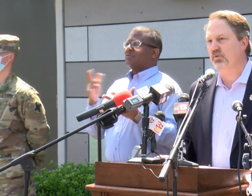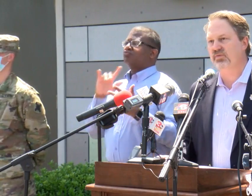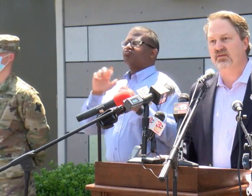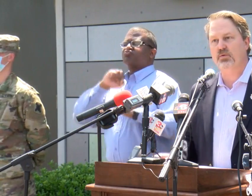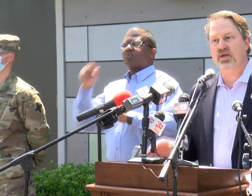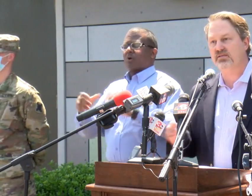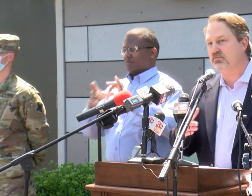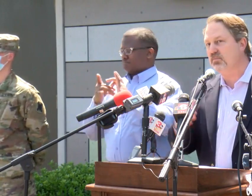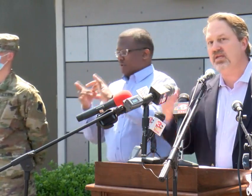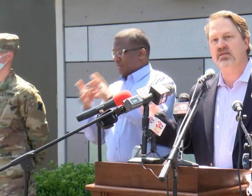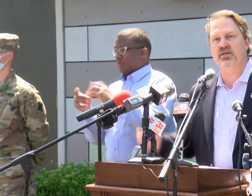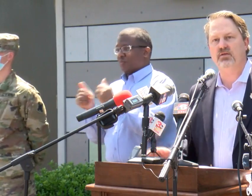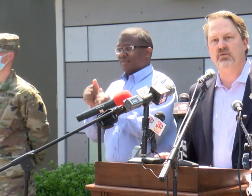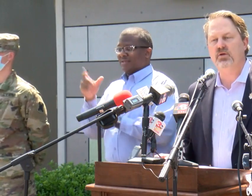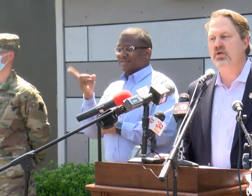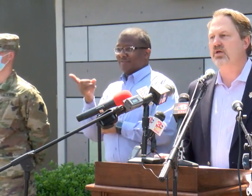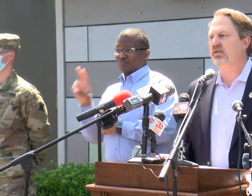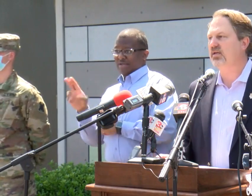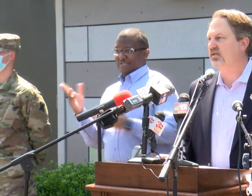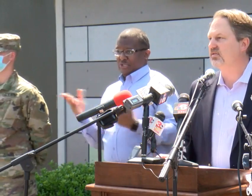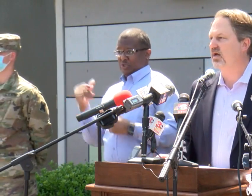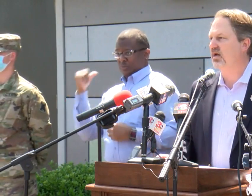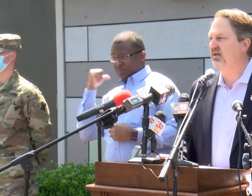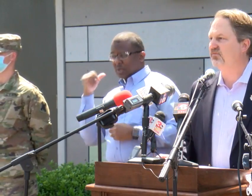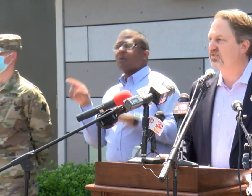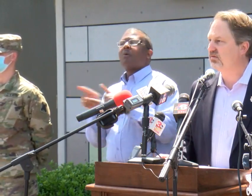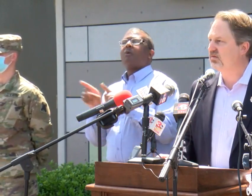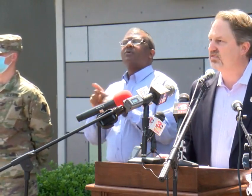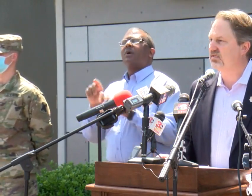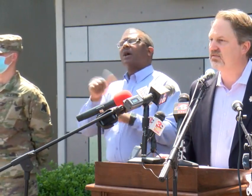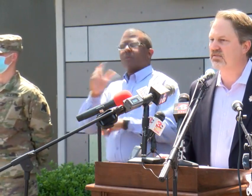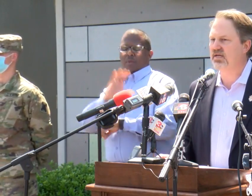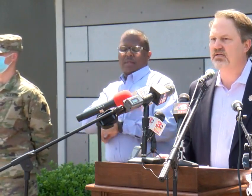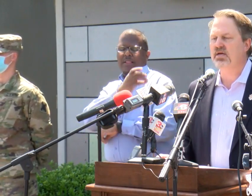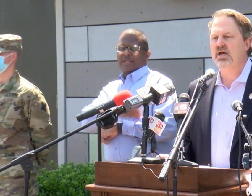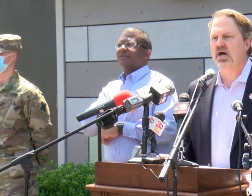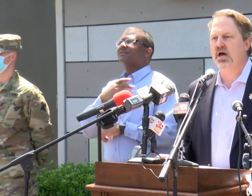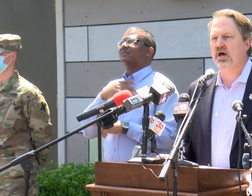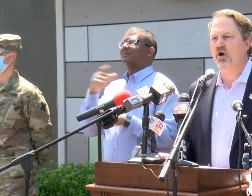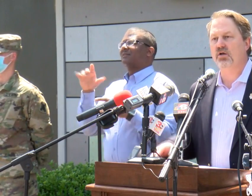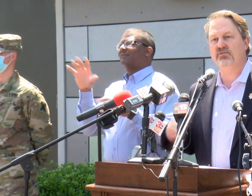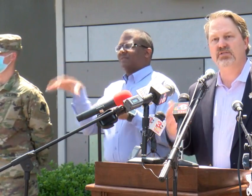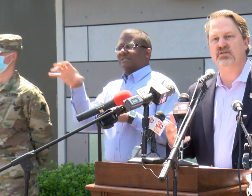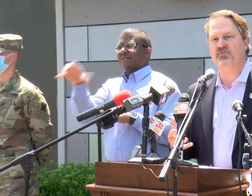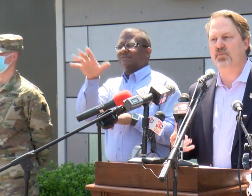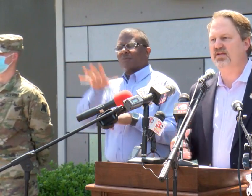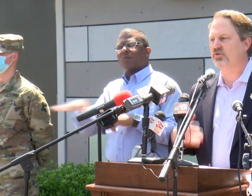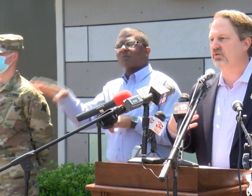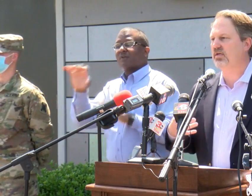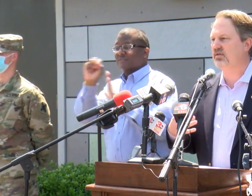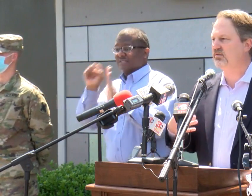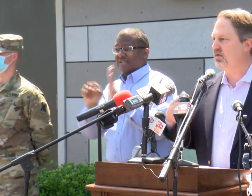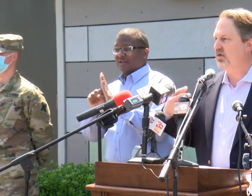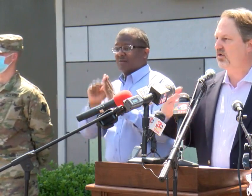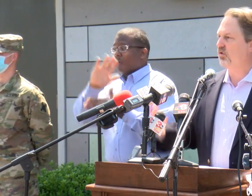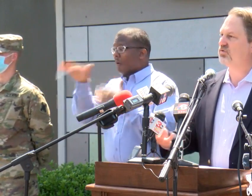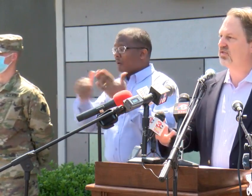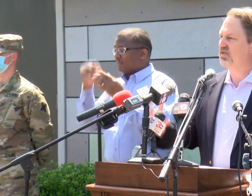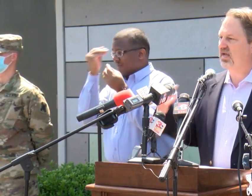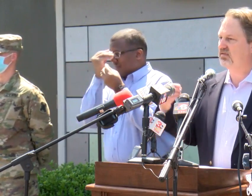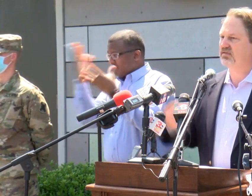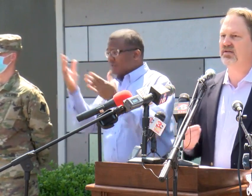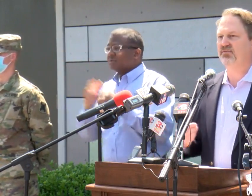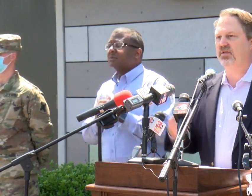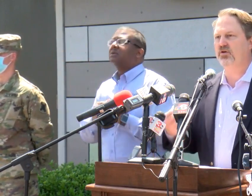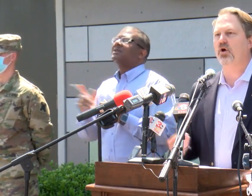partnership with both David Raines and many of the other clinics and facilities in the state, all of this information is